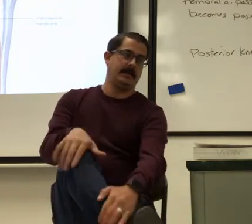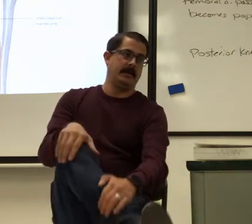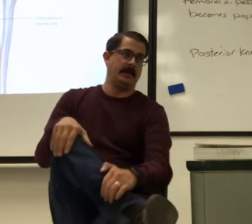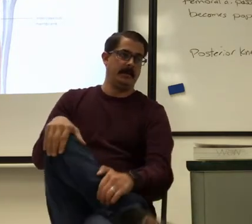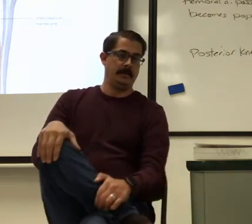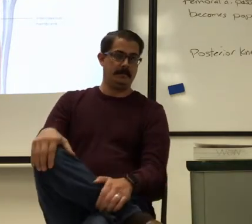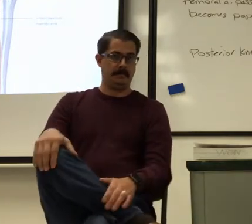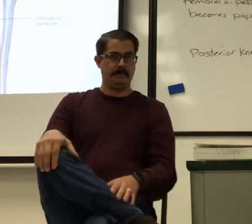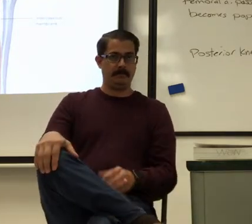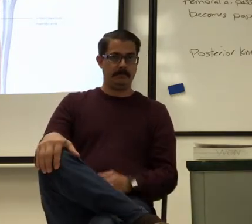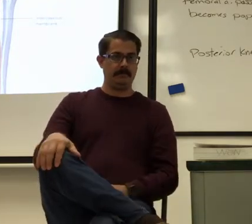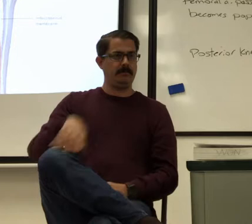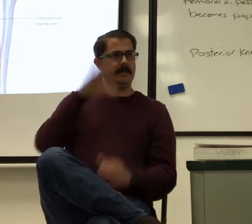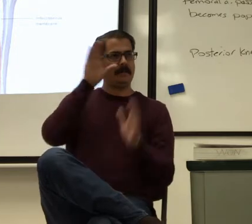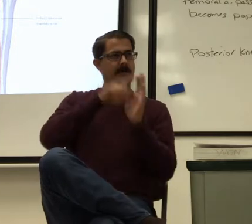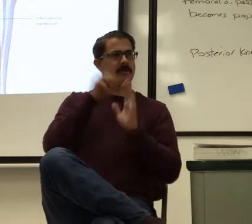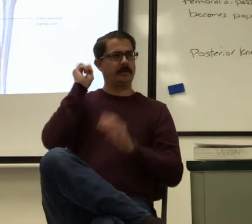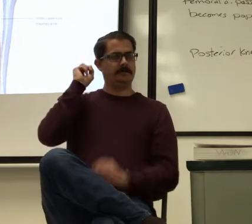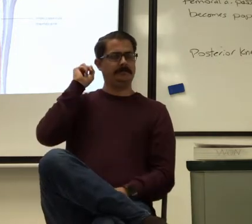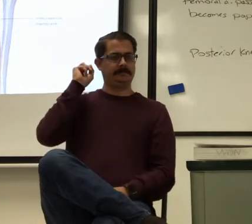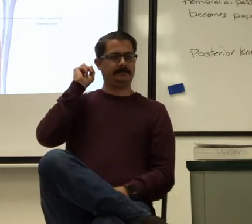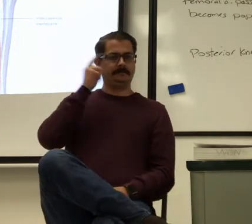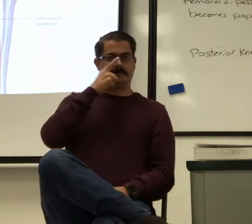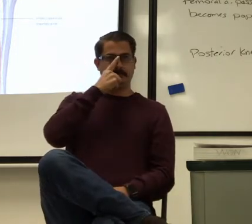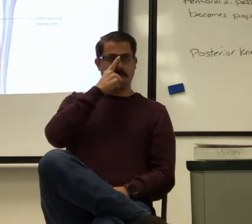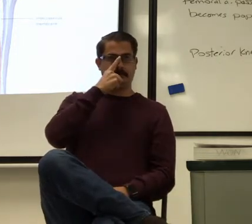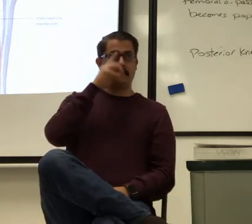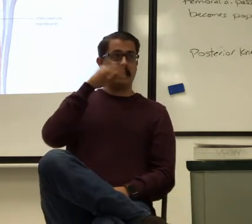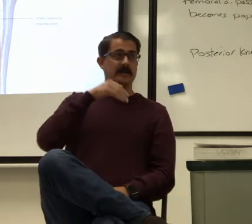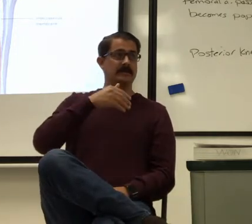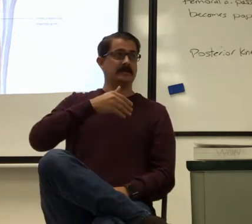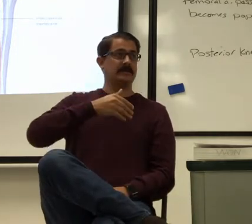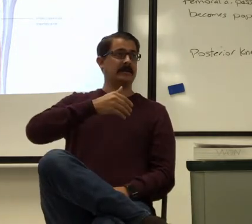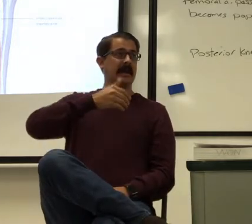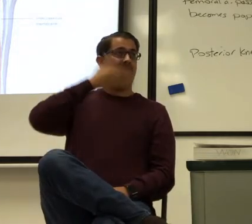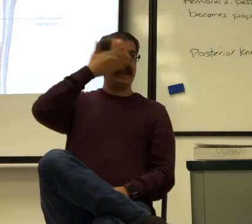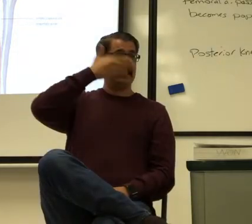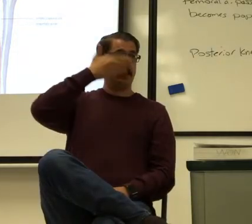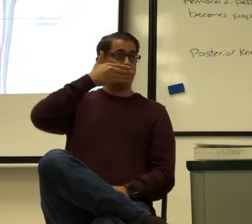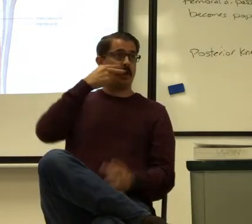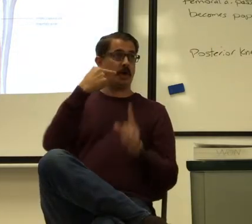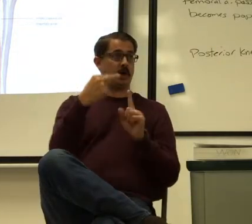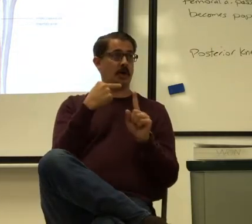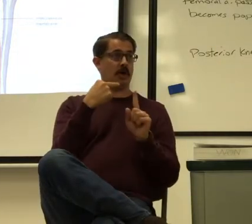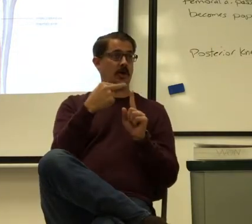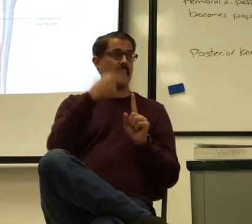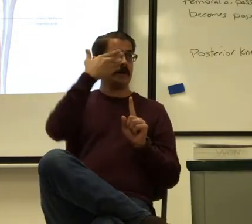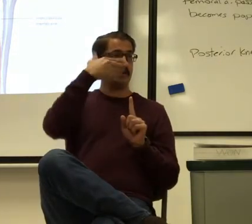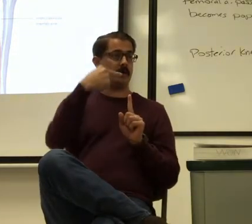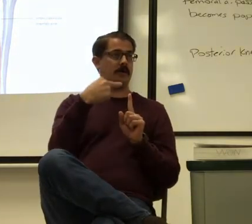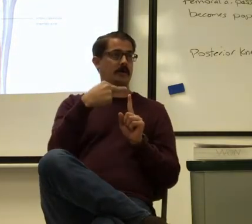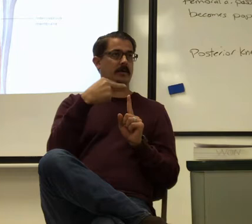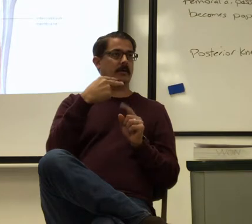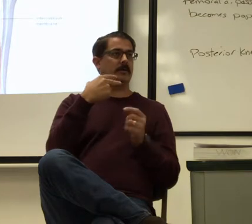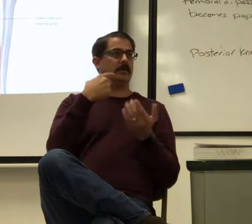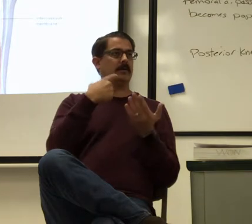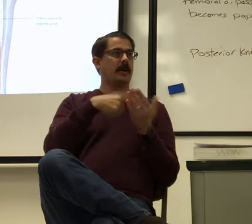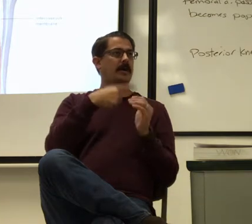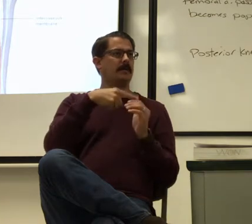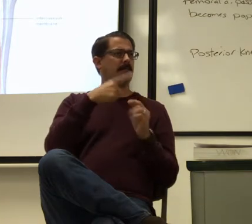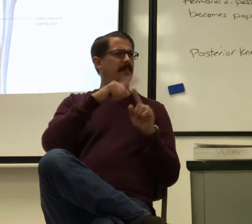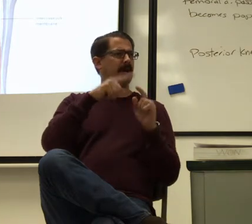this picture that I have up on the slide there, this is the anterior view. Okay, so I'm talking about the posterior